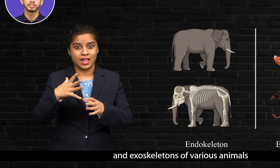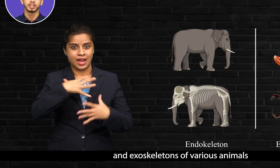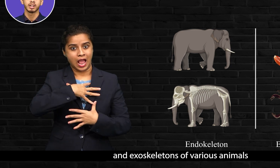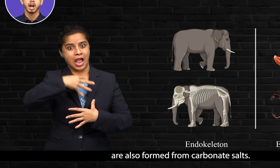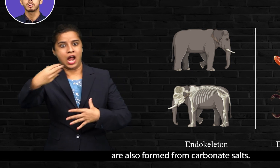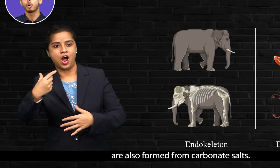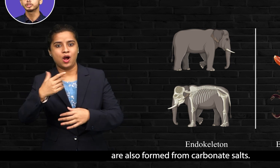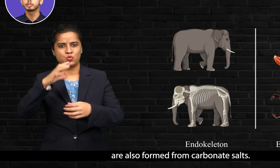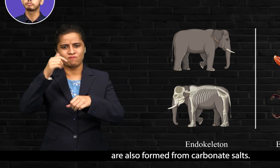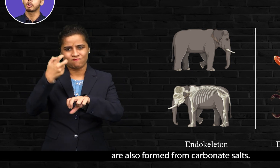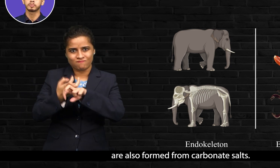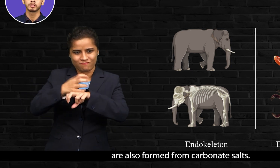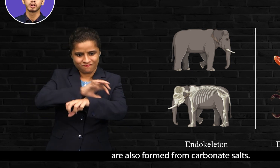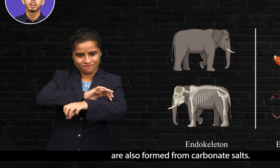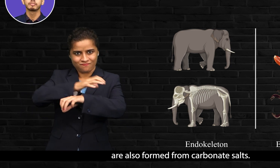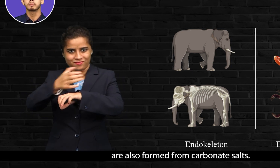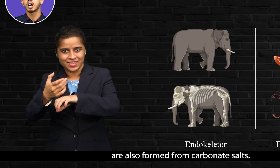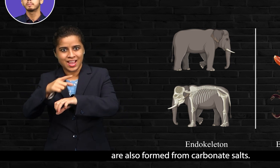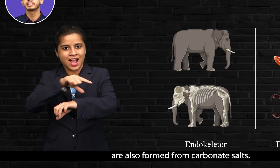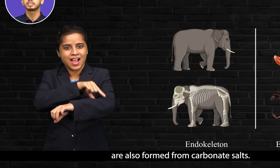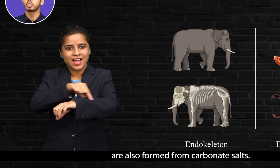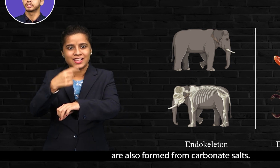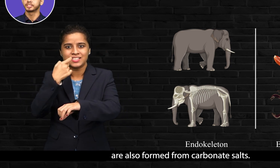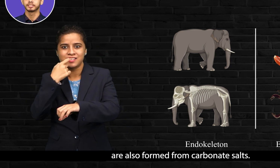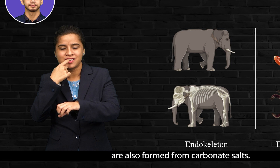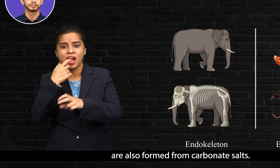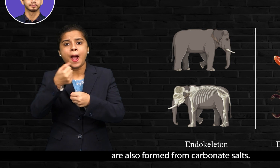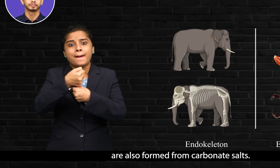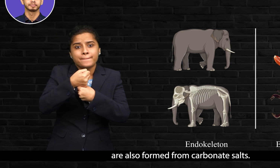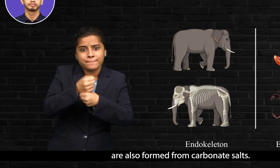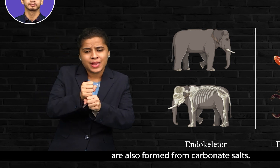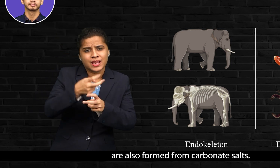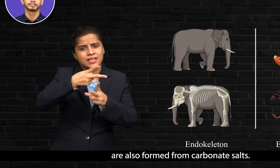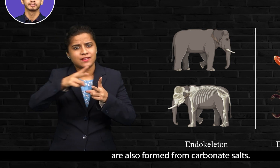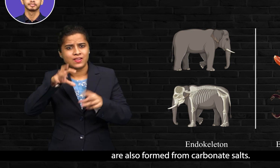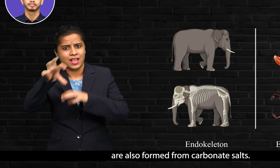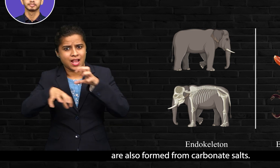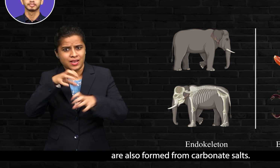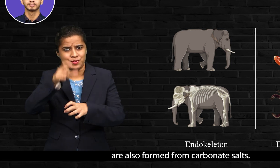animals are also formed from carbonate salts.